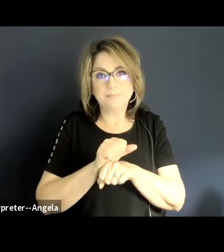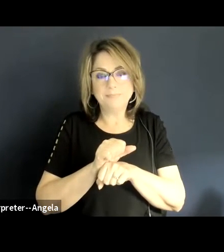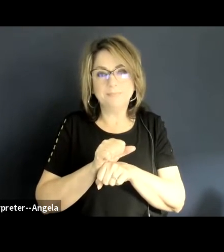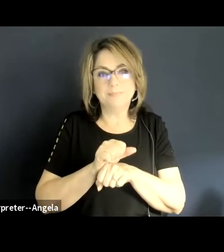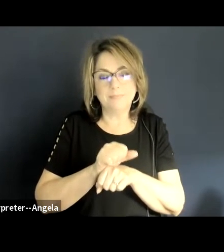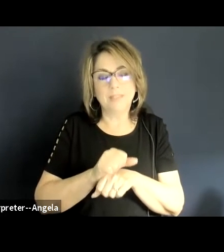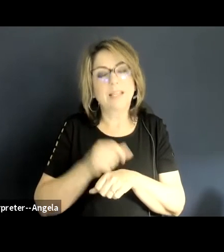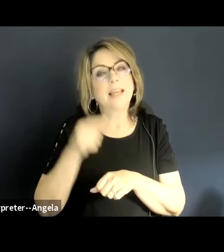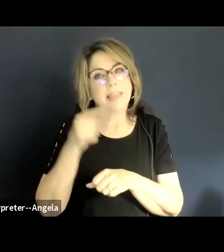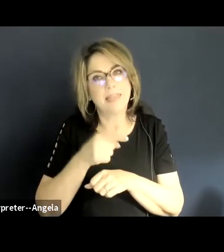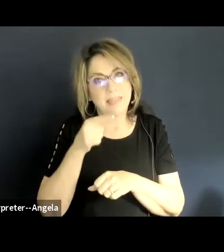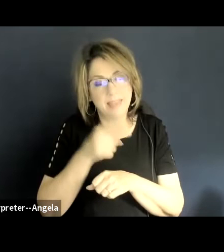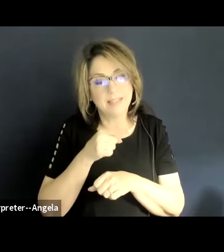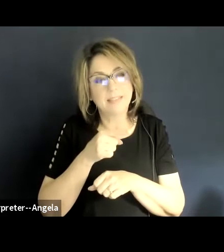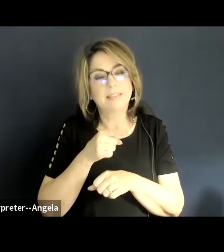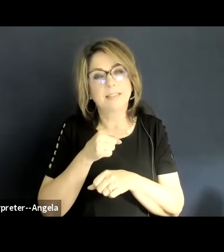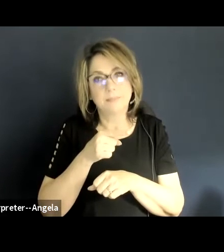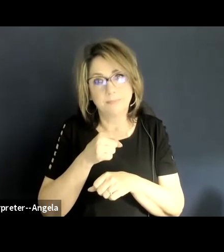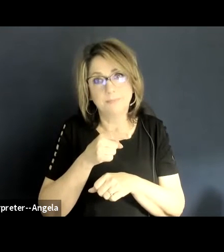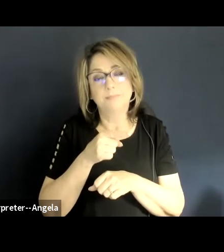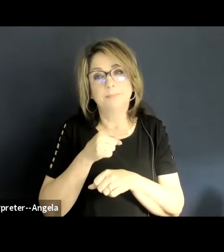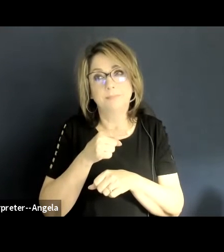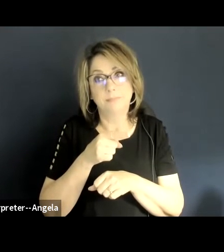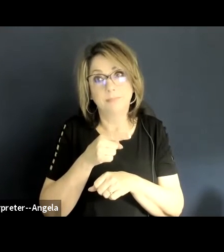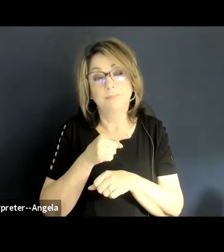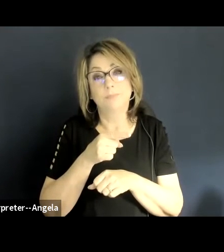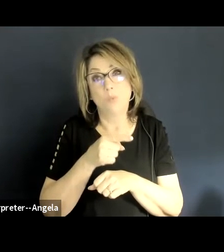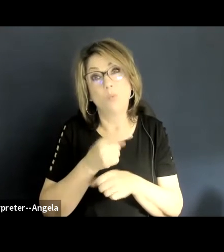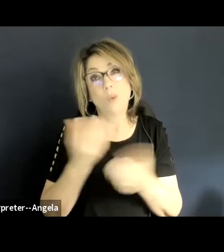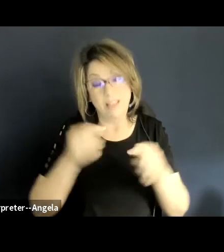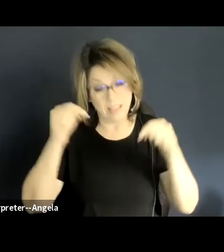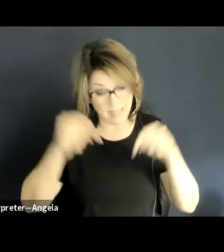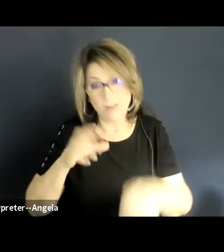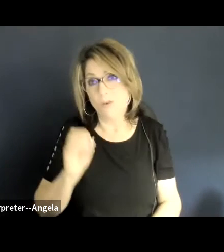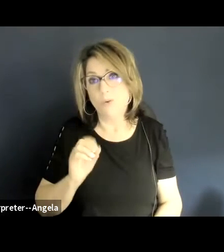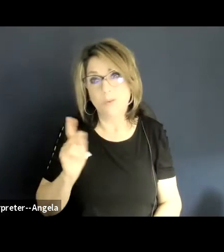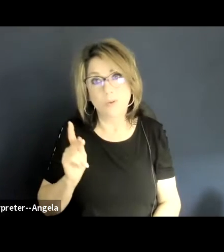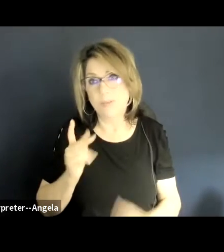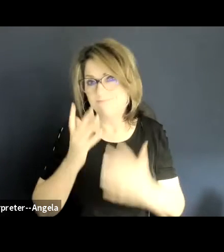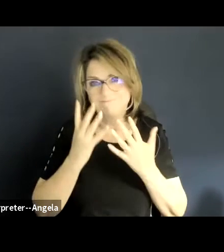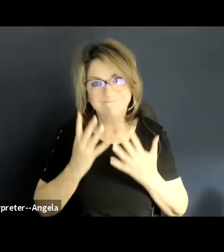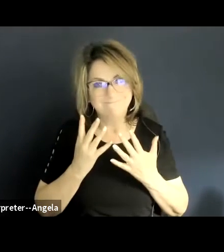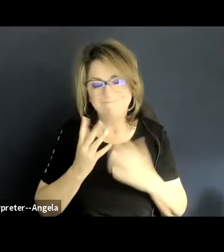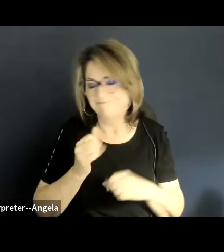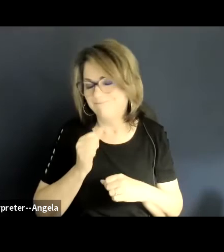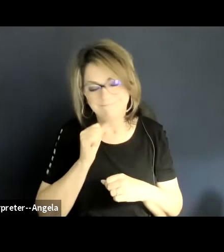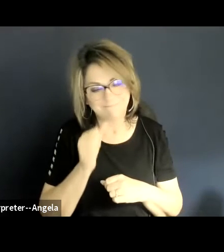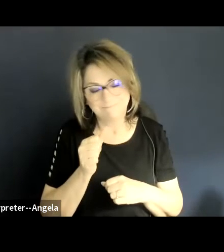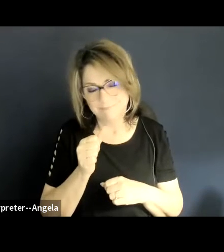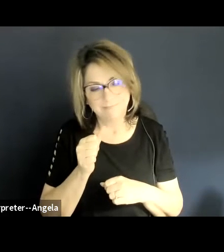This is one where here in Oklahoma, unfortunately, we don't have